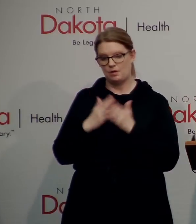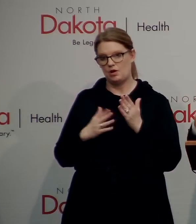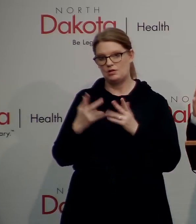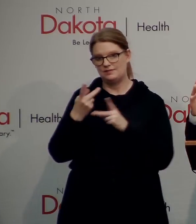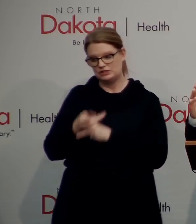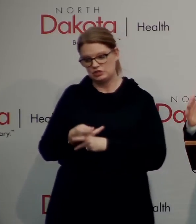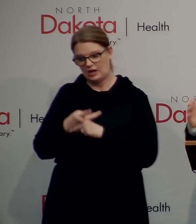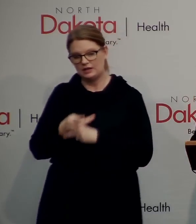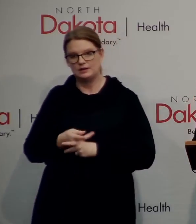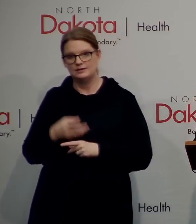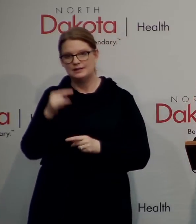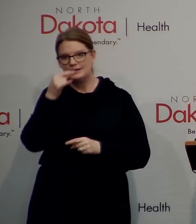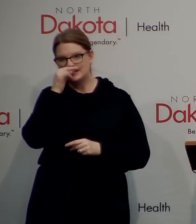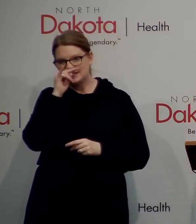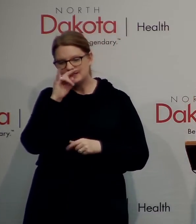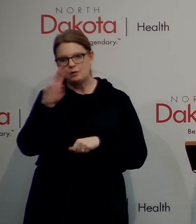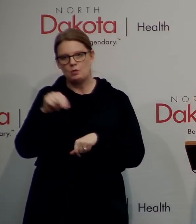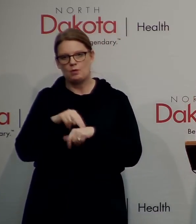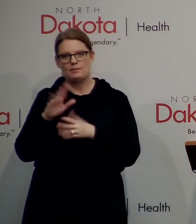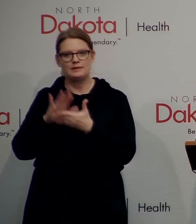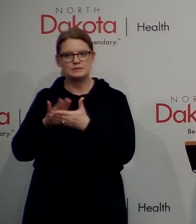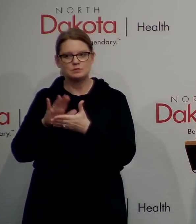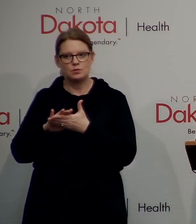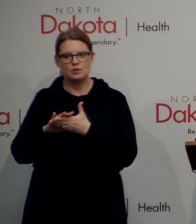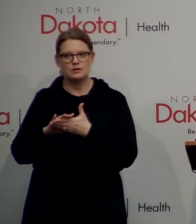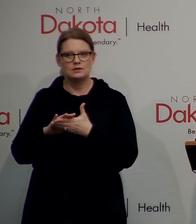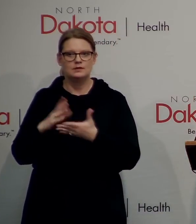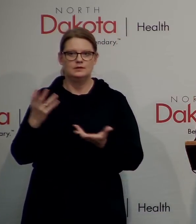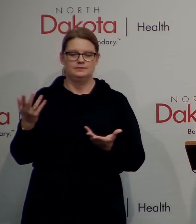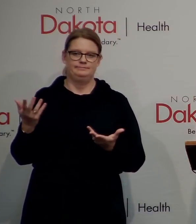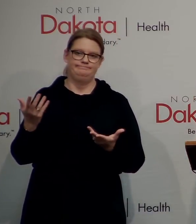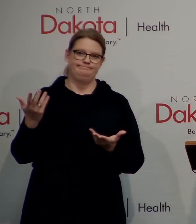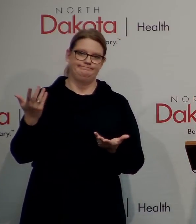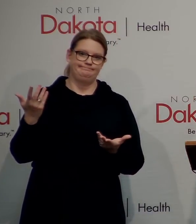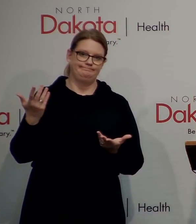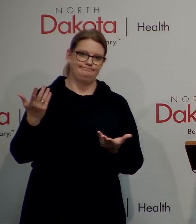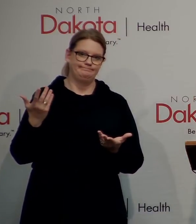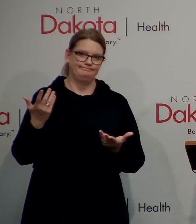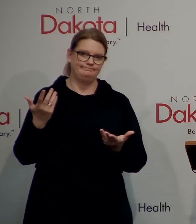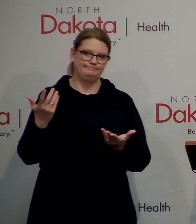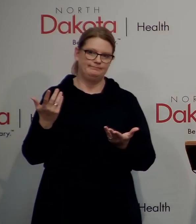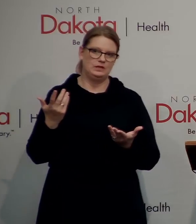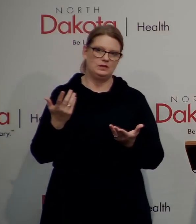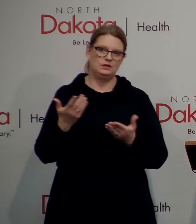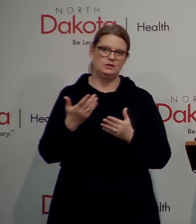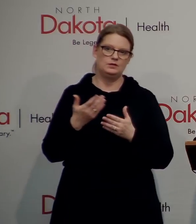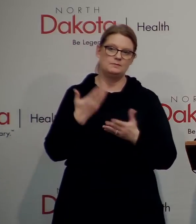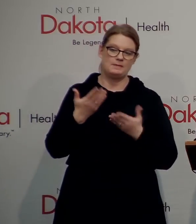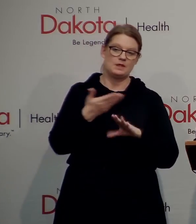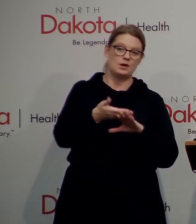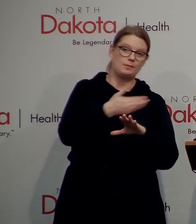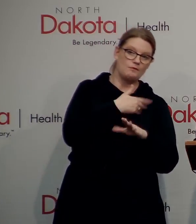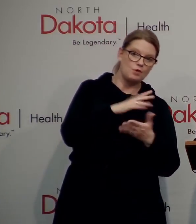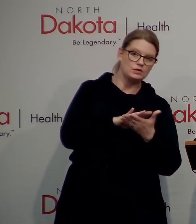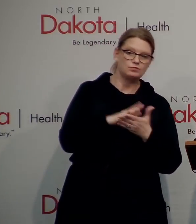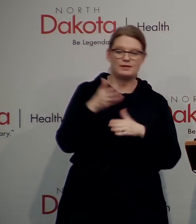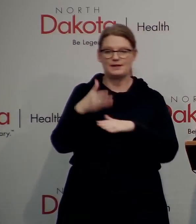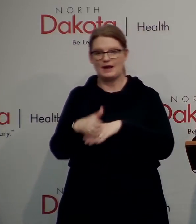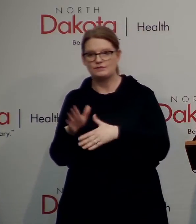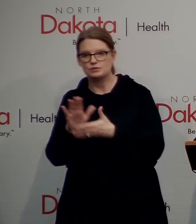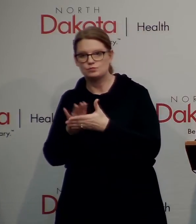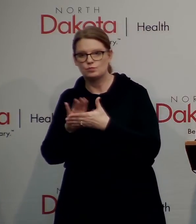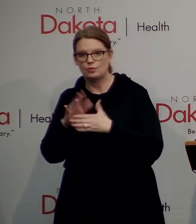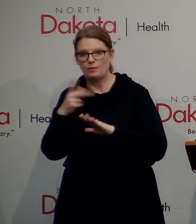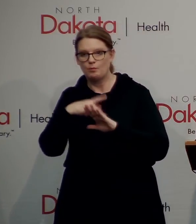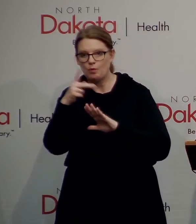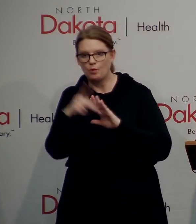care would be kids that would normally be in school and might be in a before school or after school program